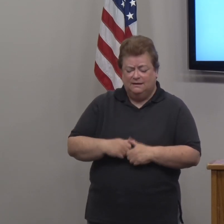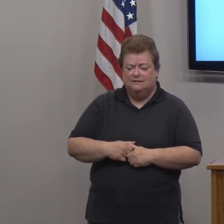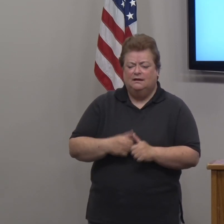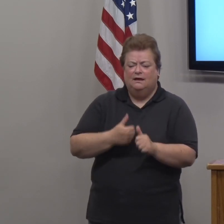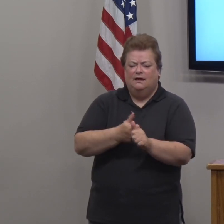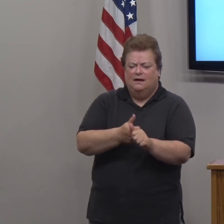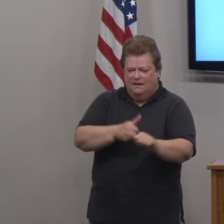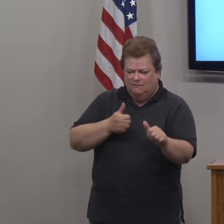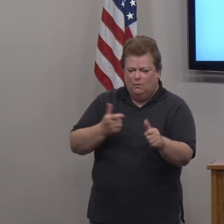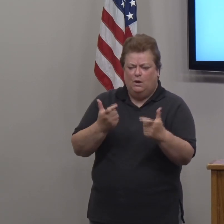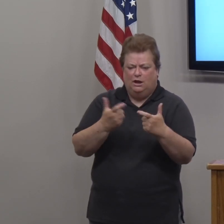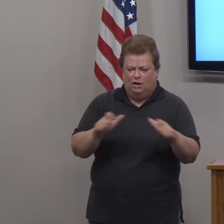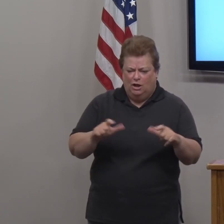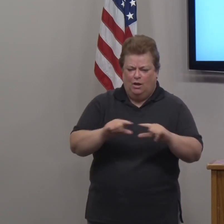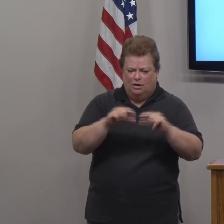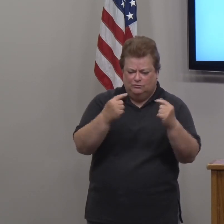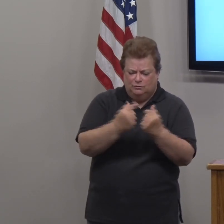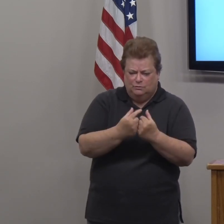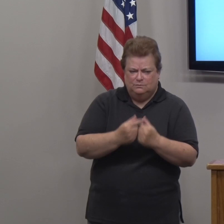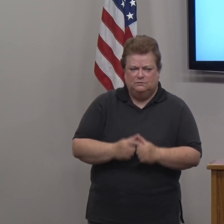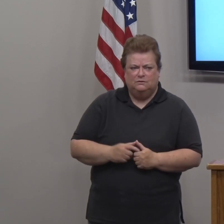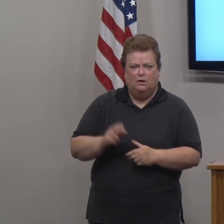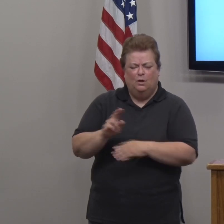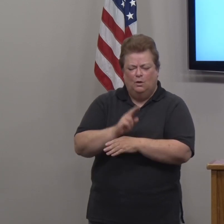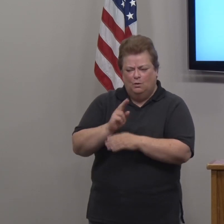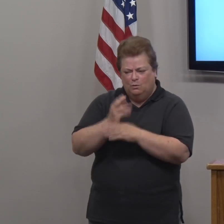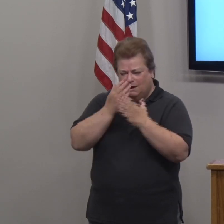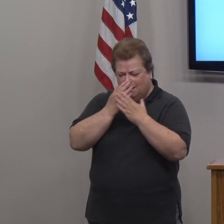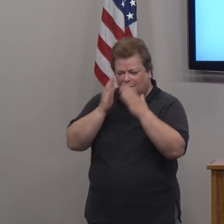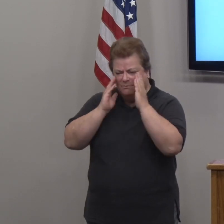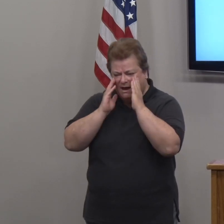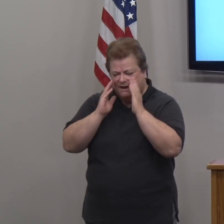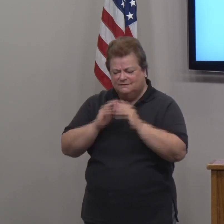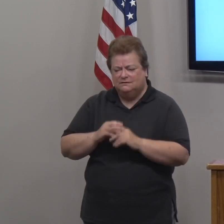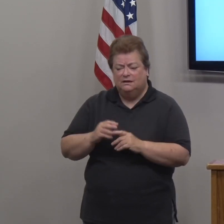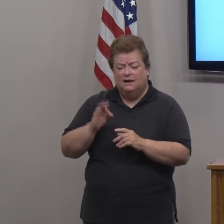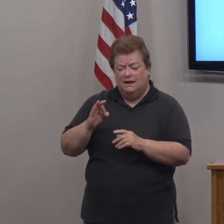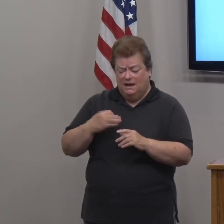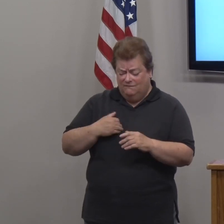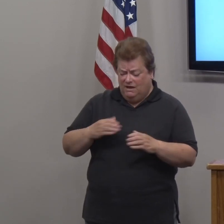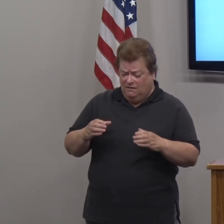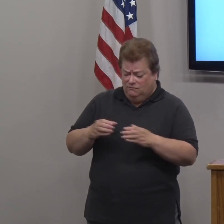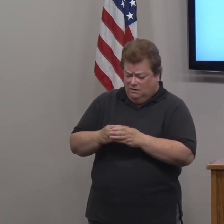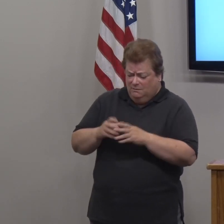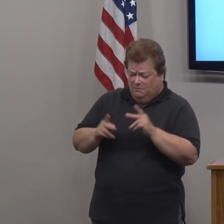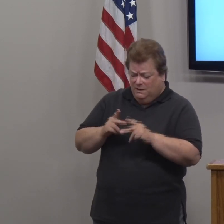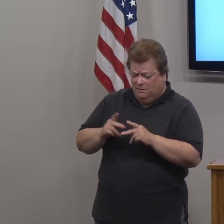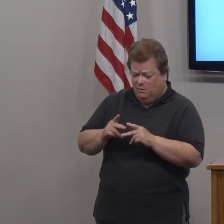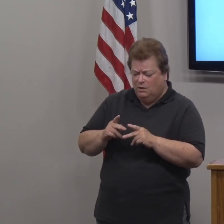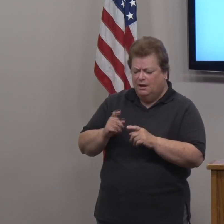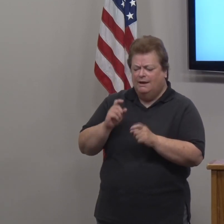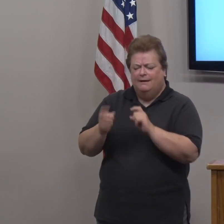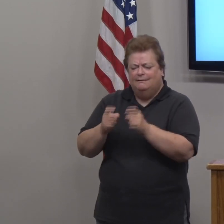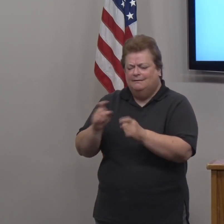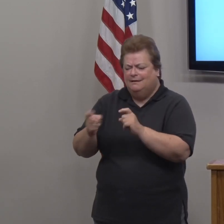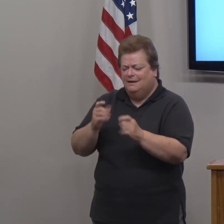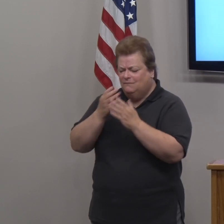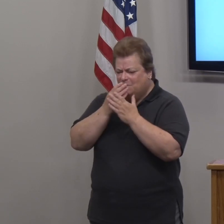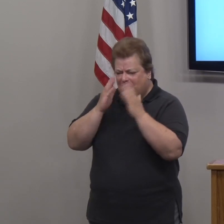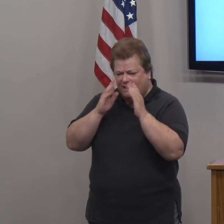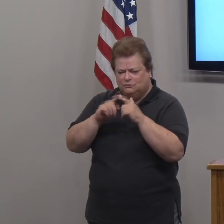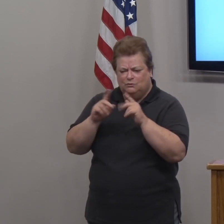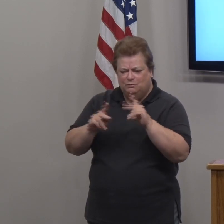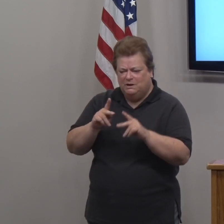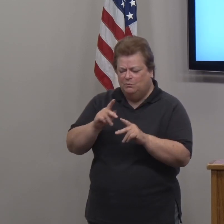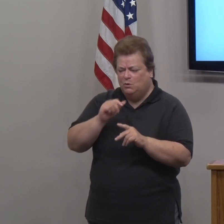large crowds. Wear a mask. And if you do have a small gathering, provide a few extra masks for guests who don't have one or